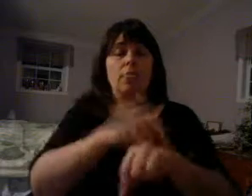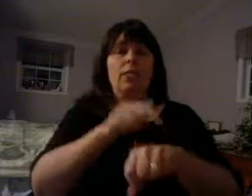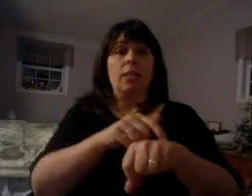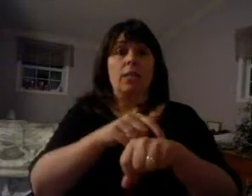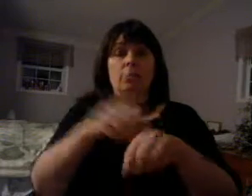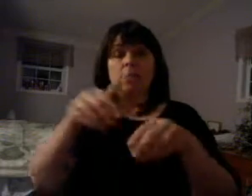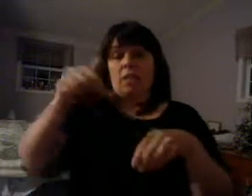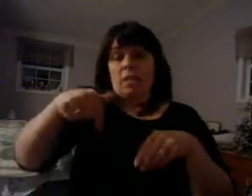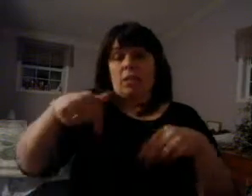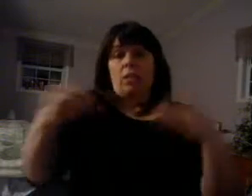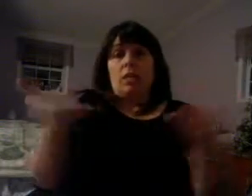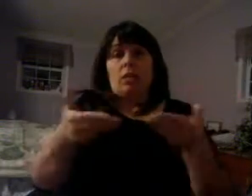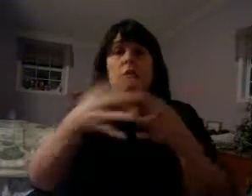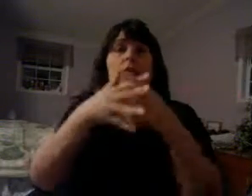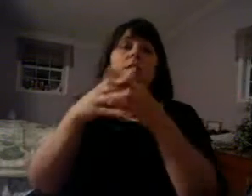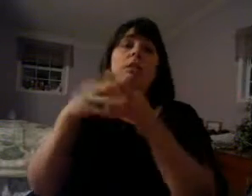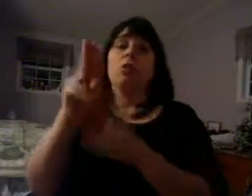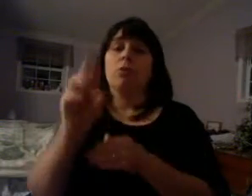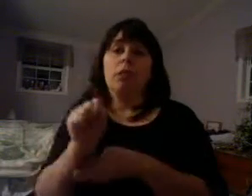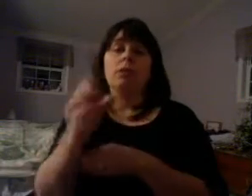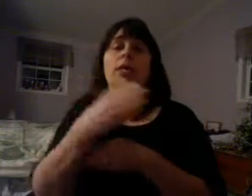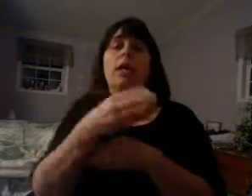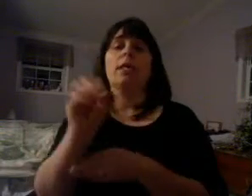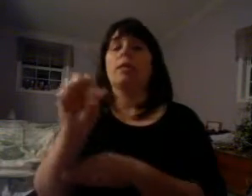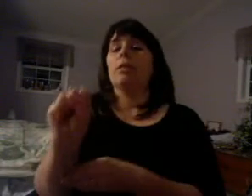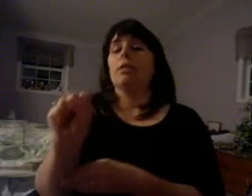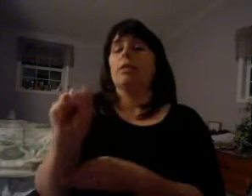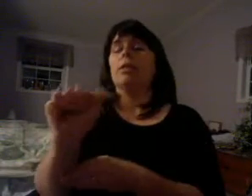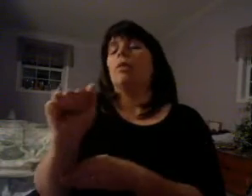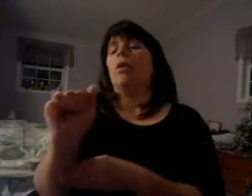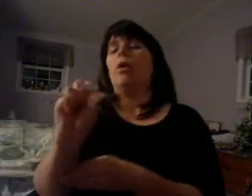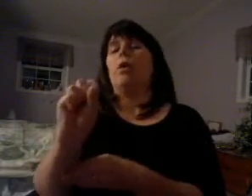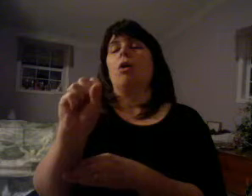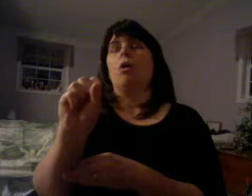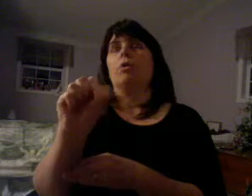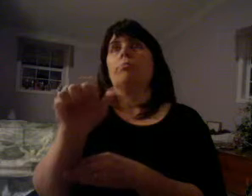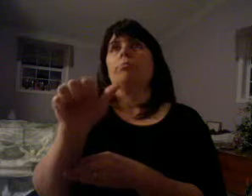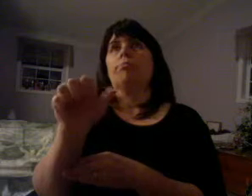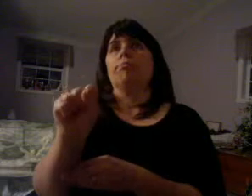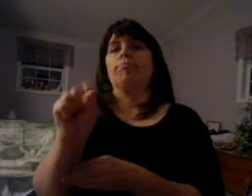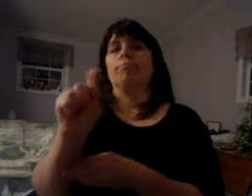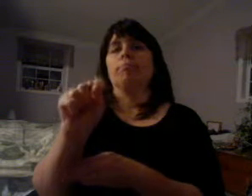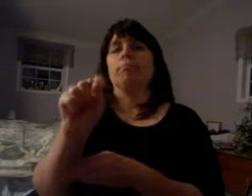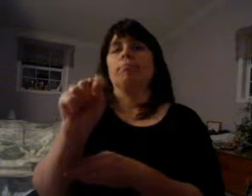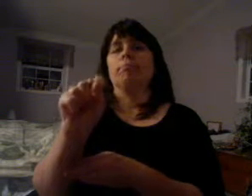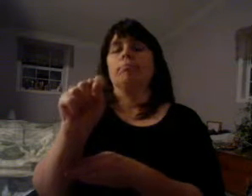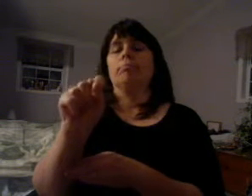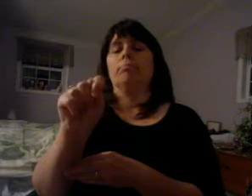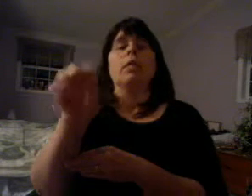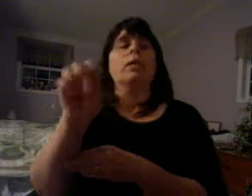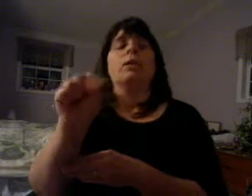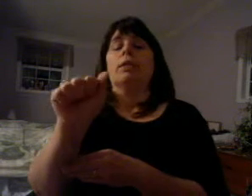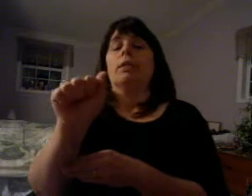since 1968, there have been changes that have occurred in a superstructure, the kinds of homicides built on top of